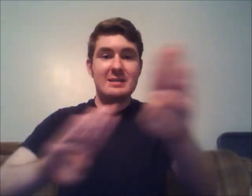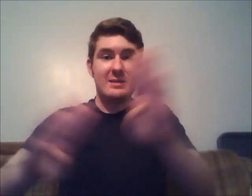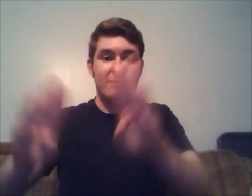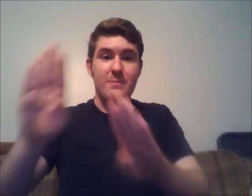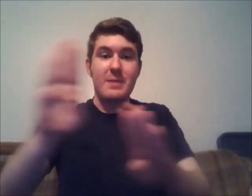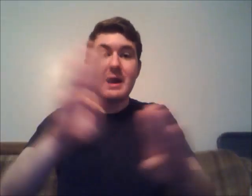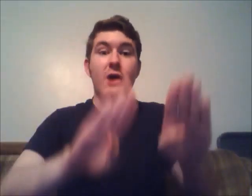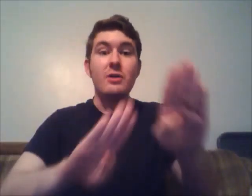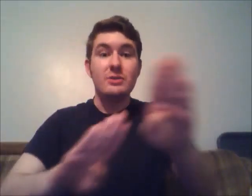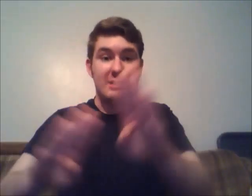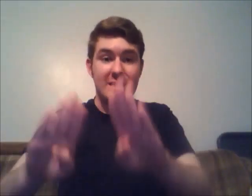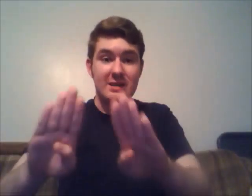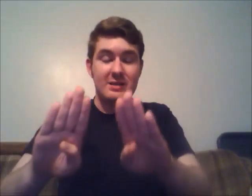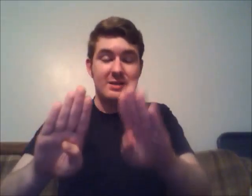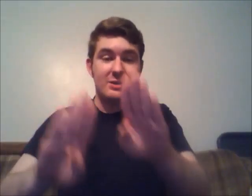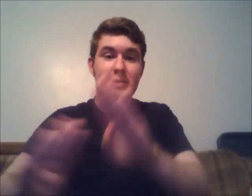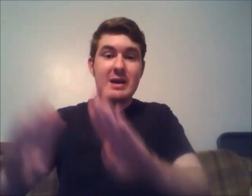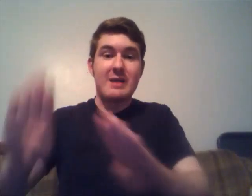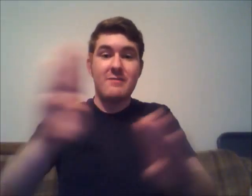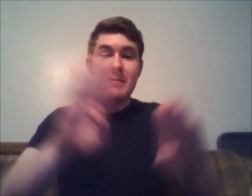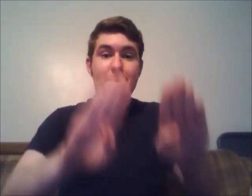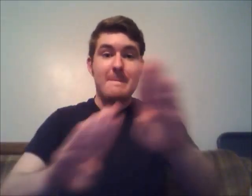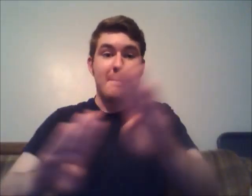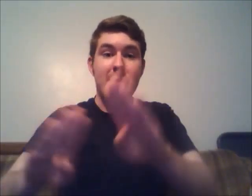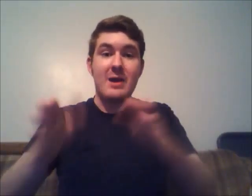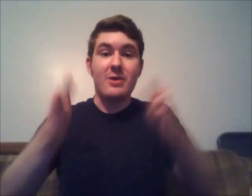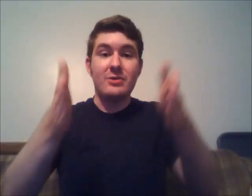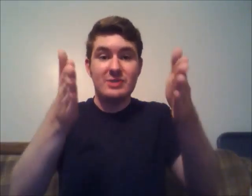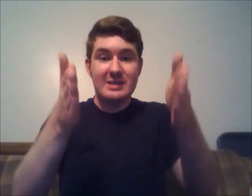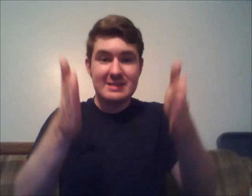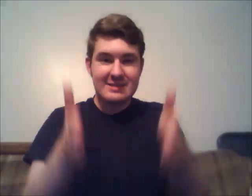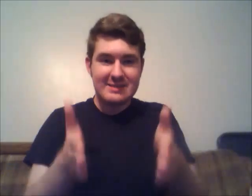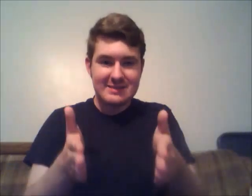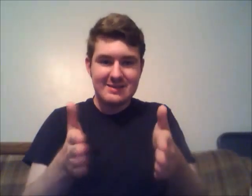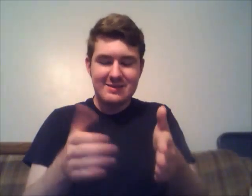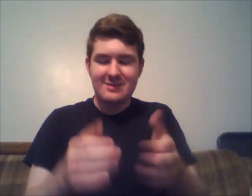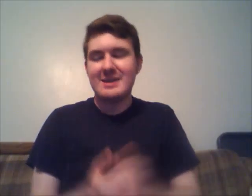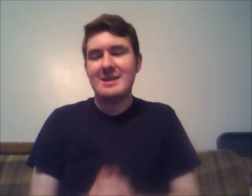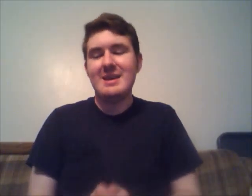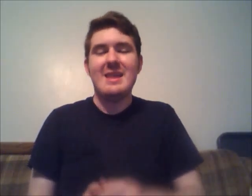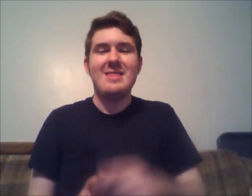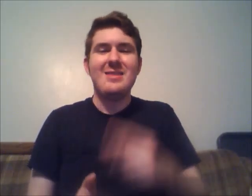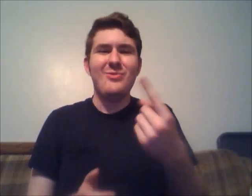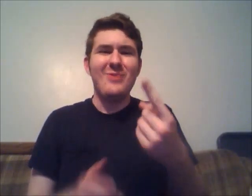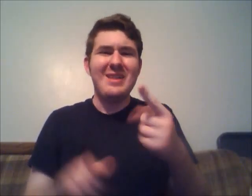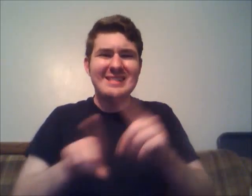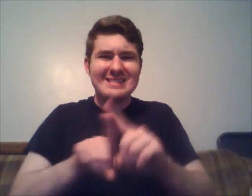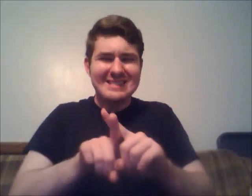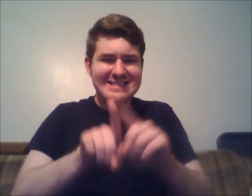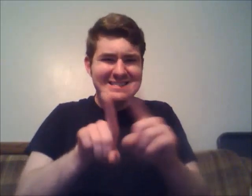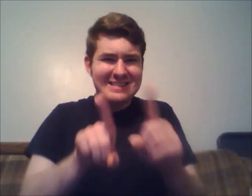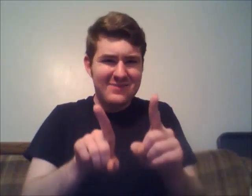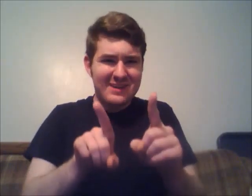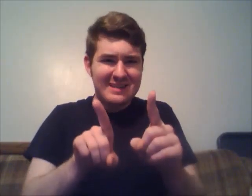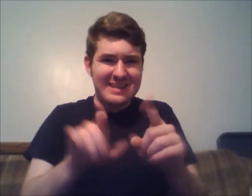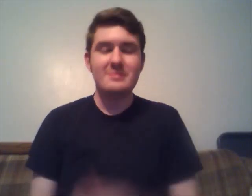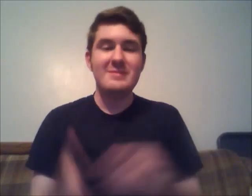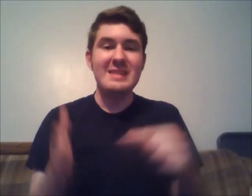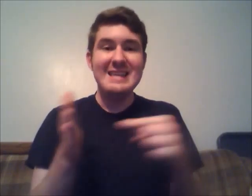for biology. So you have biologist, right? And then the one that's different,